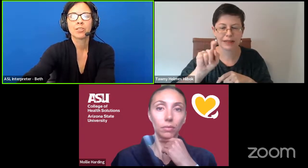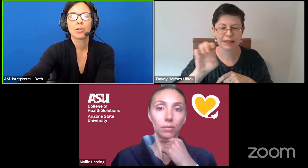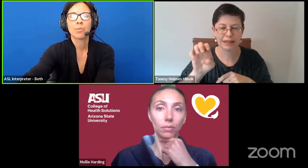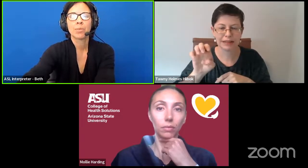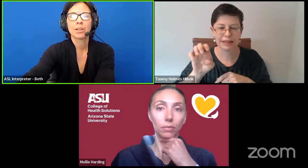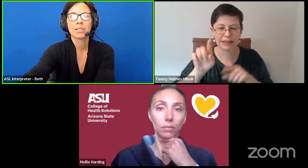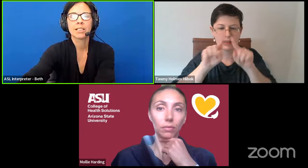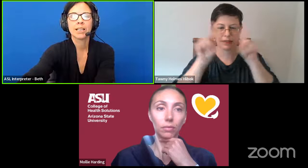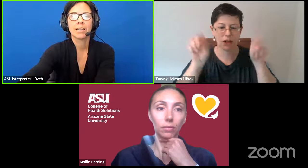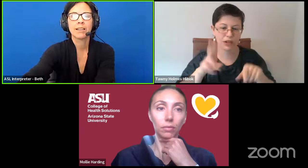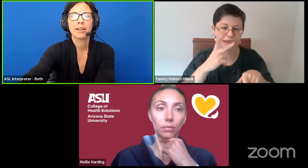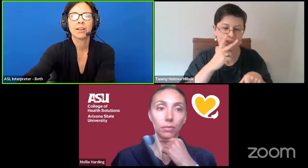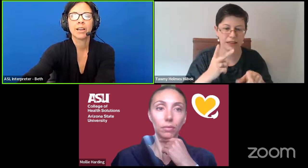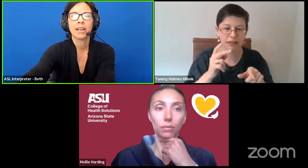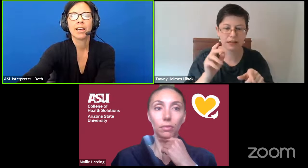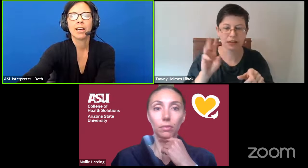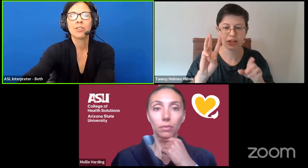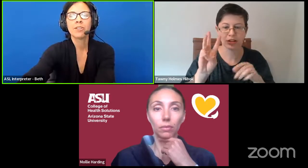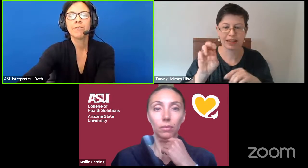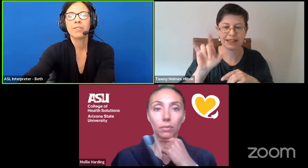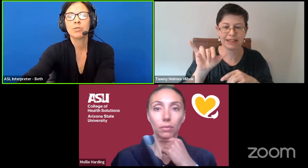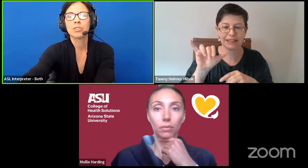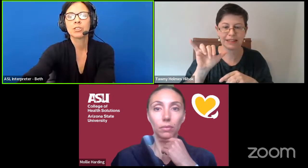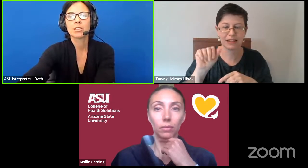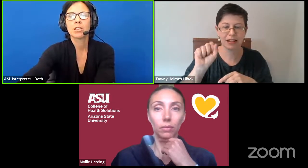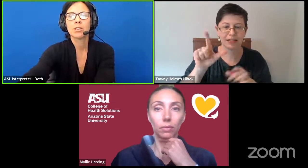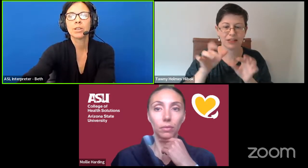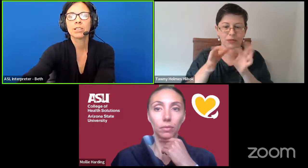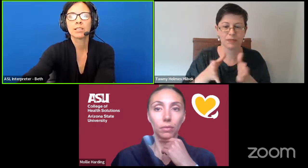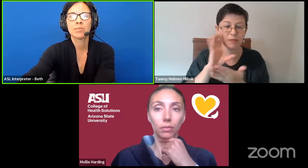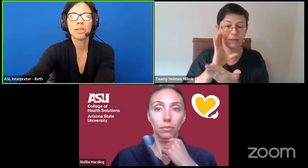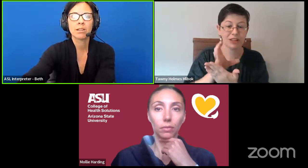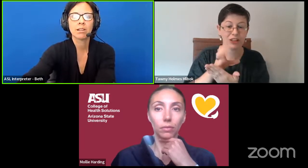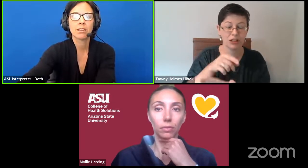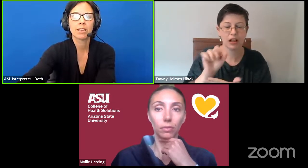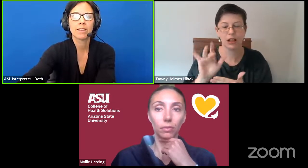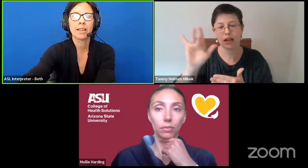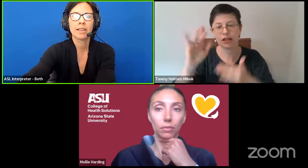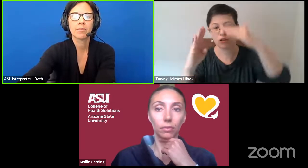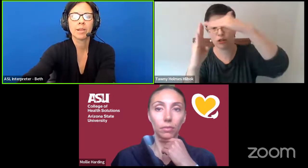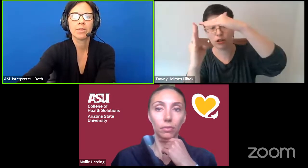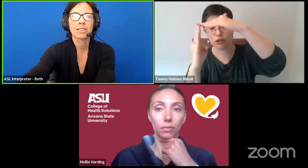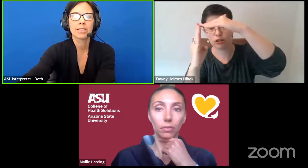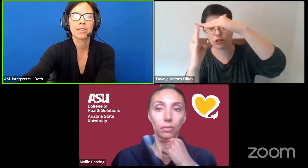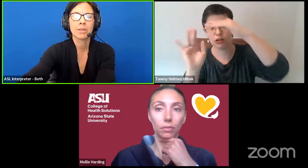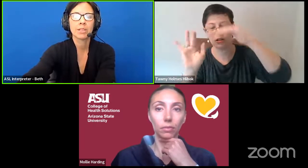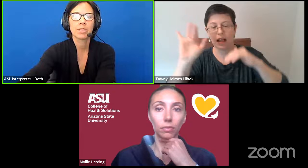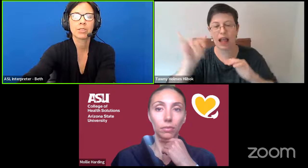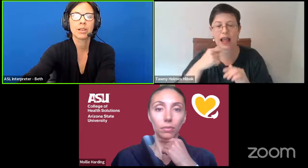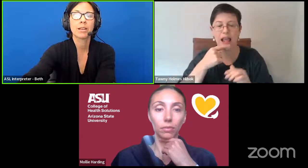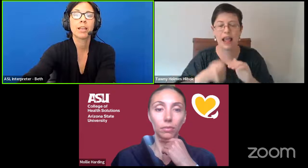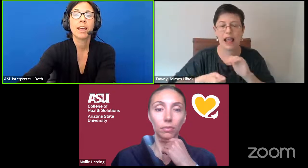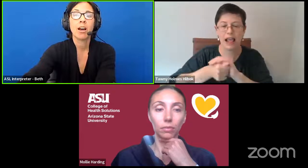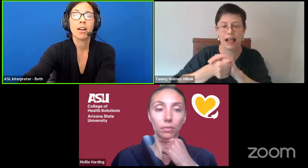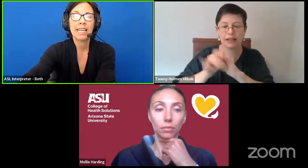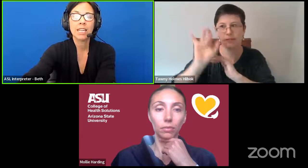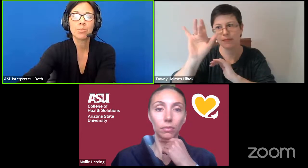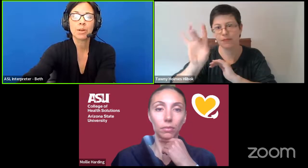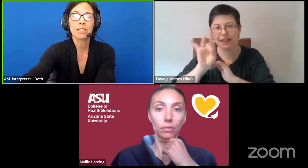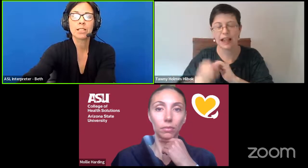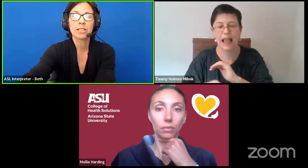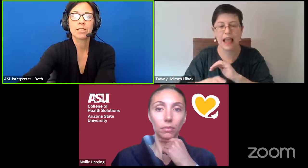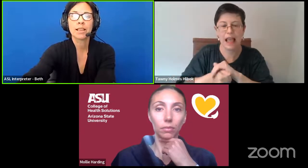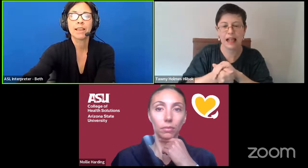if there's no person in there, under the view, just to go into speaker, and then maybe you can see the picture. And on